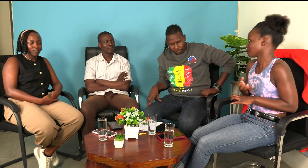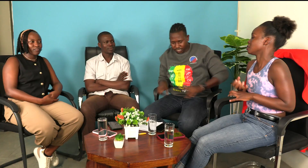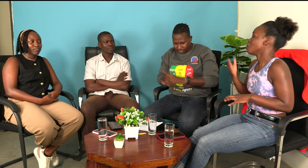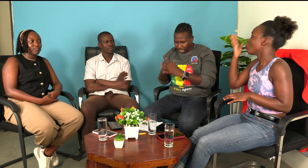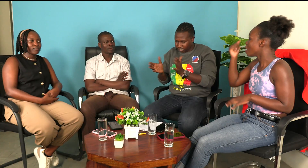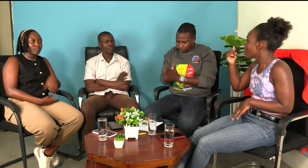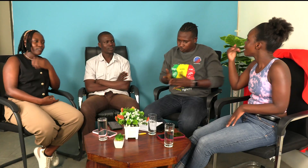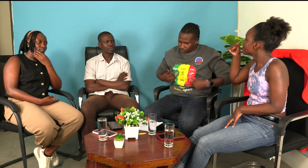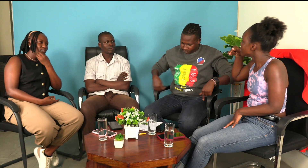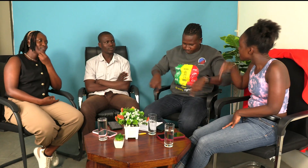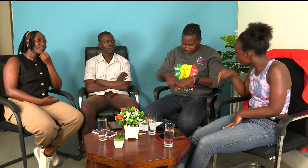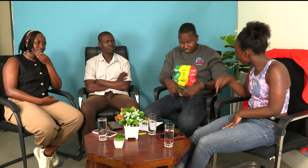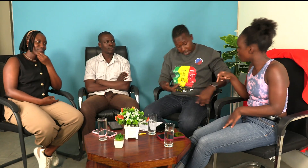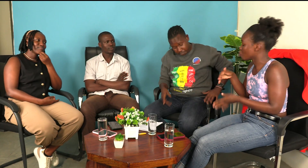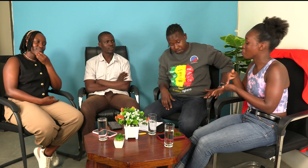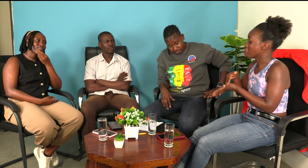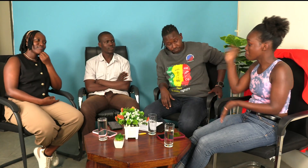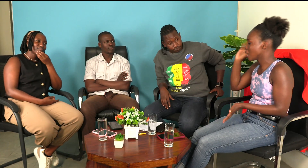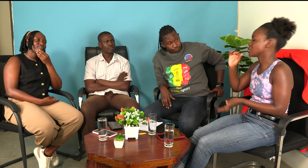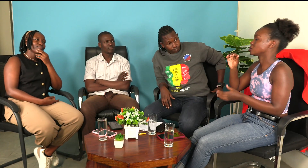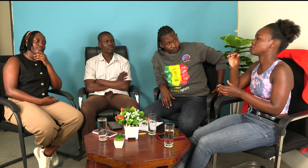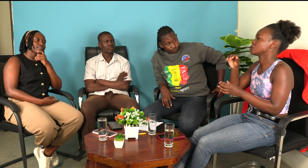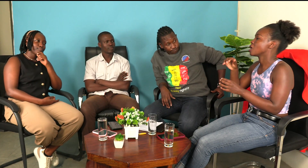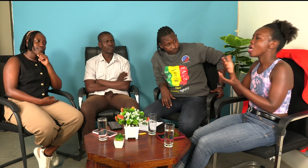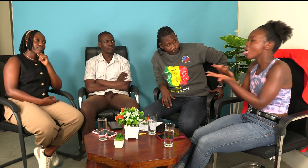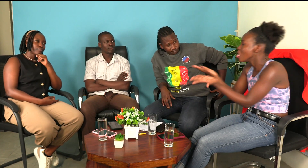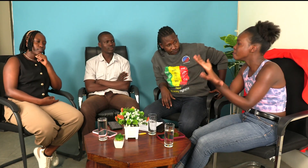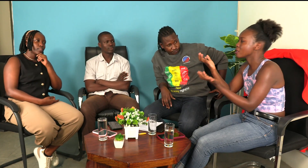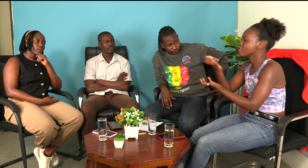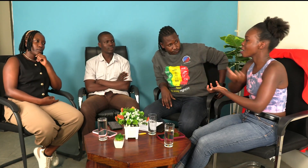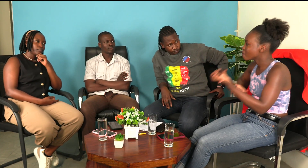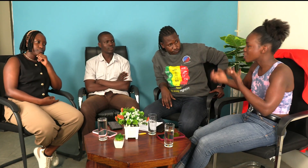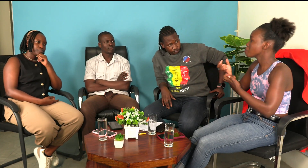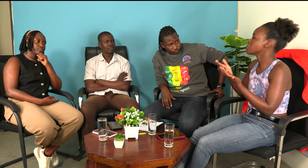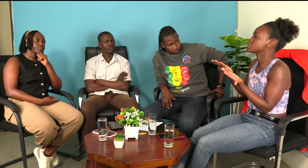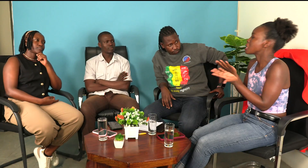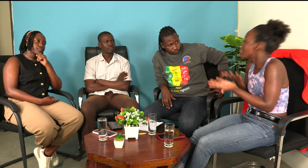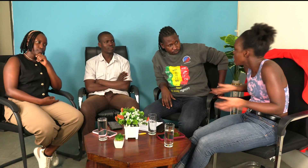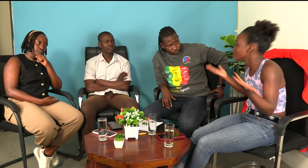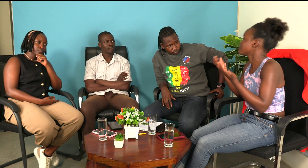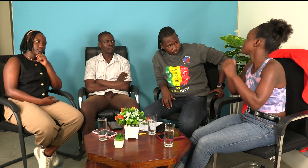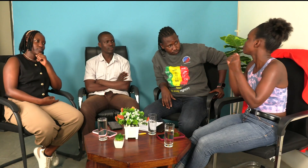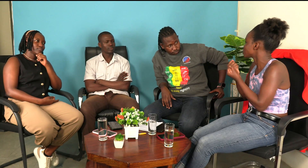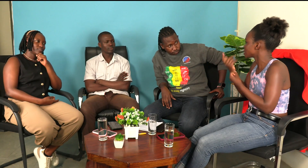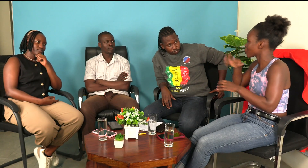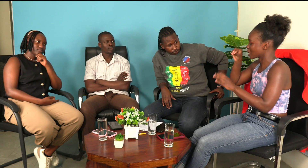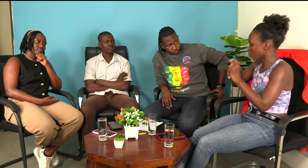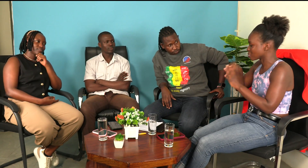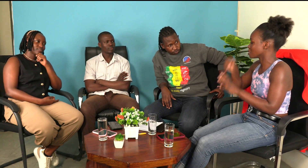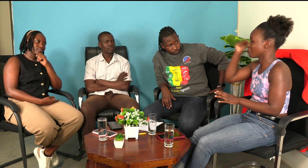I know it's quite hard to form a rehabilitation right now and Even for us. have deaf people accessing, because the